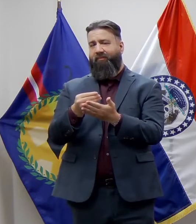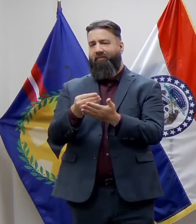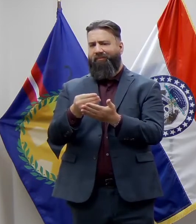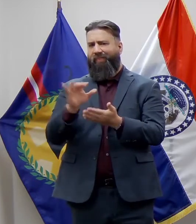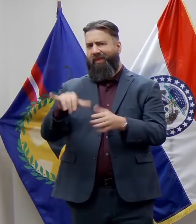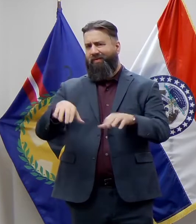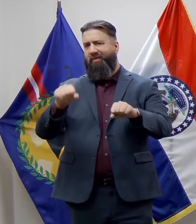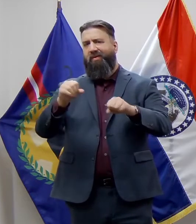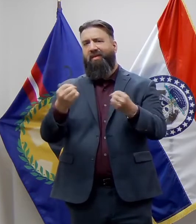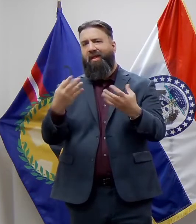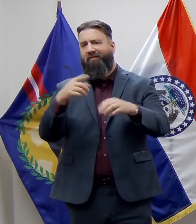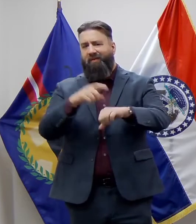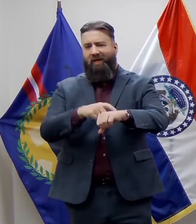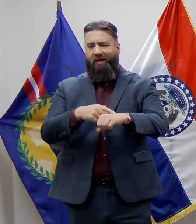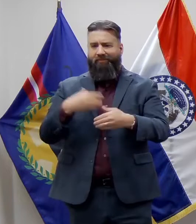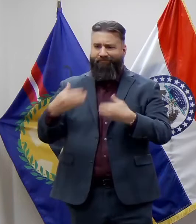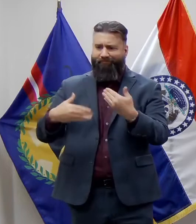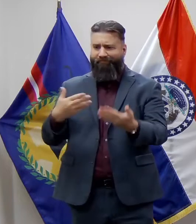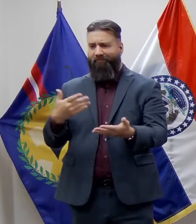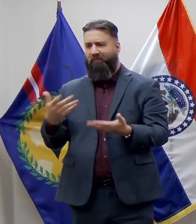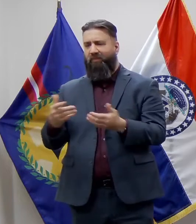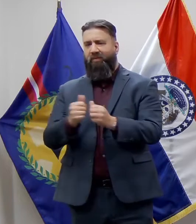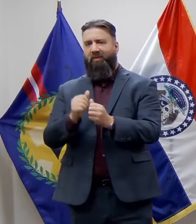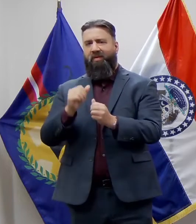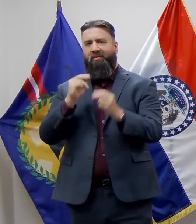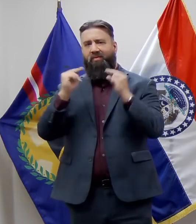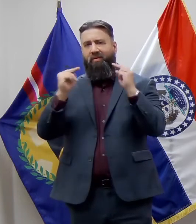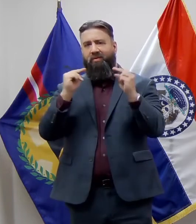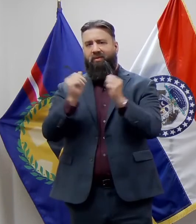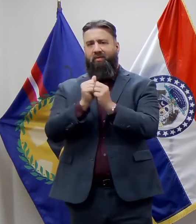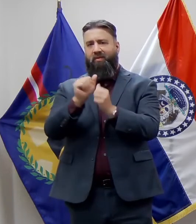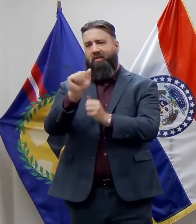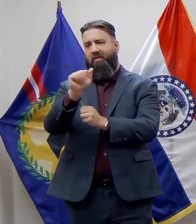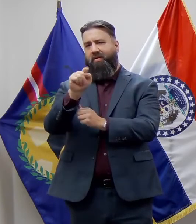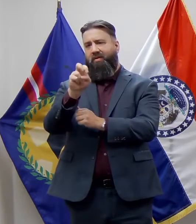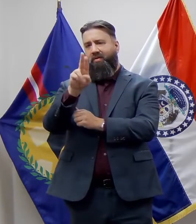time and resources in that negotiation with the Attorney General's office and